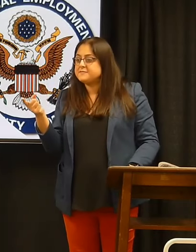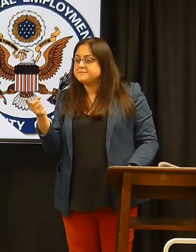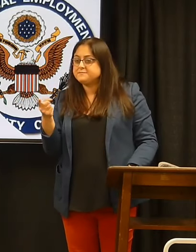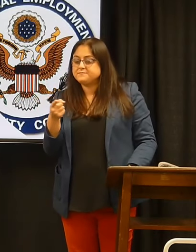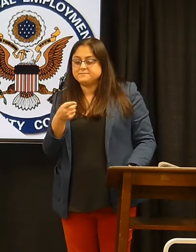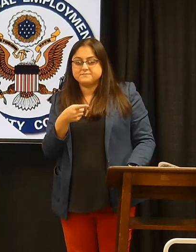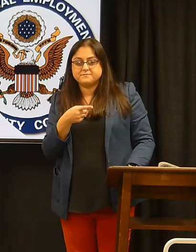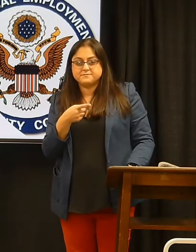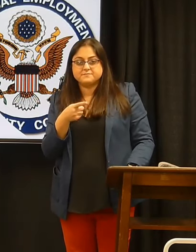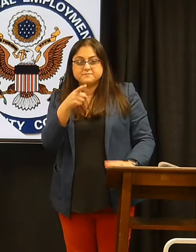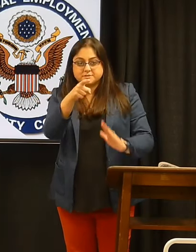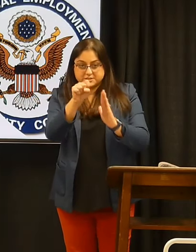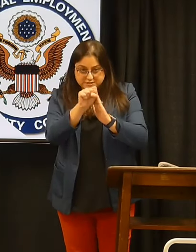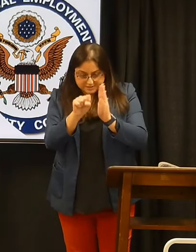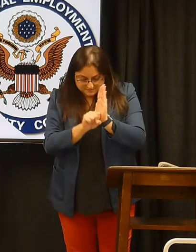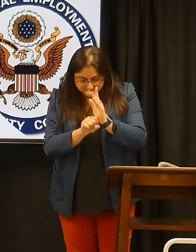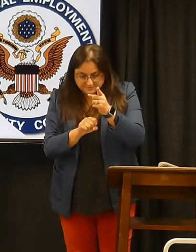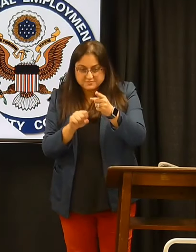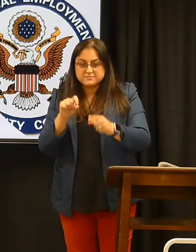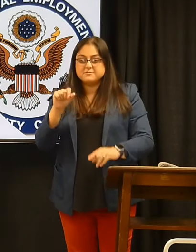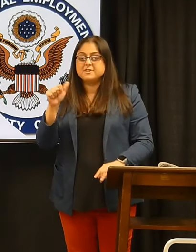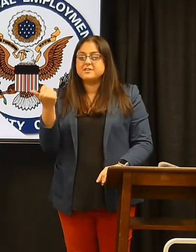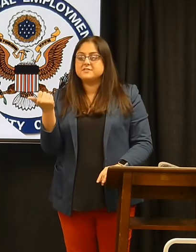Any others? State?